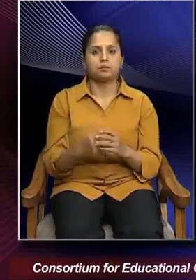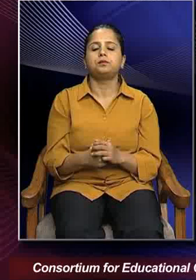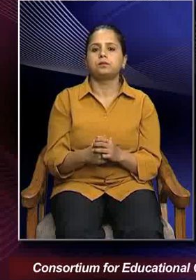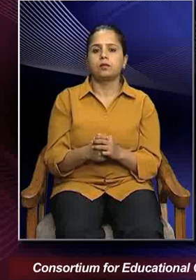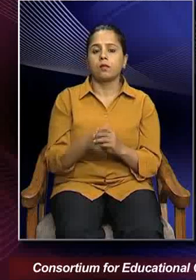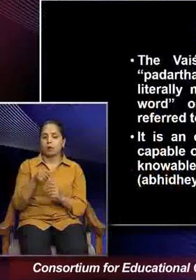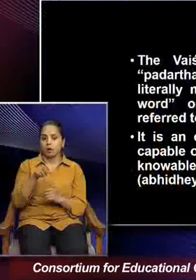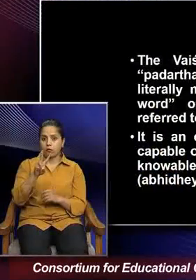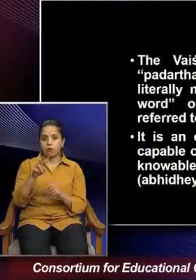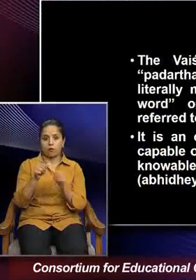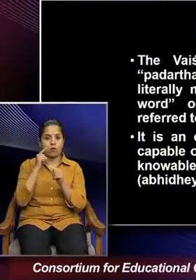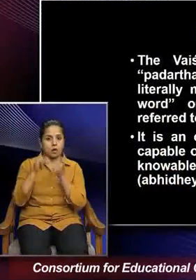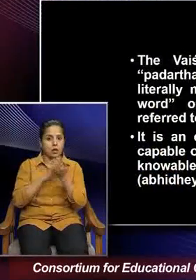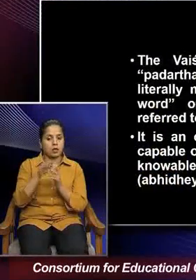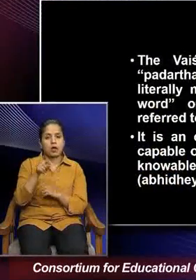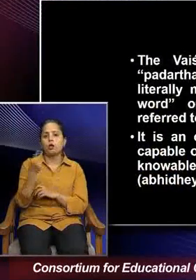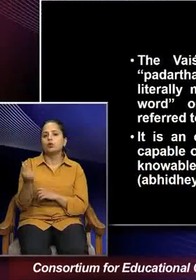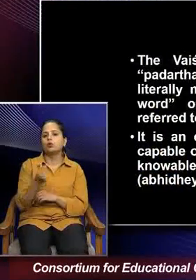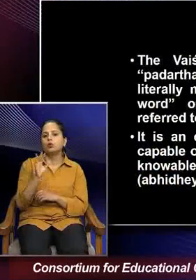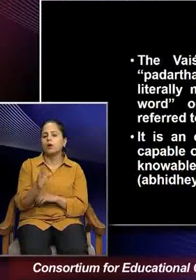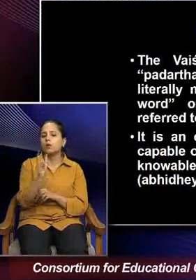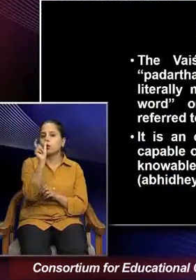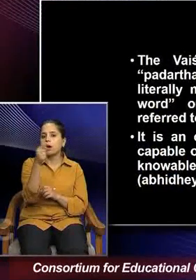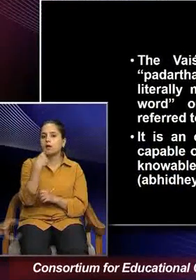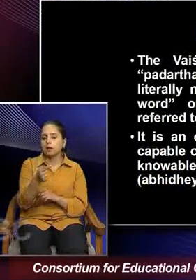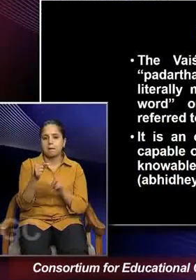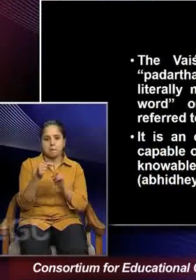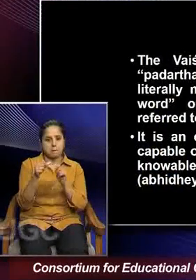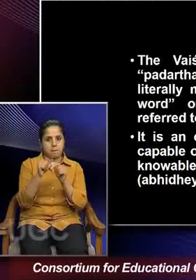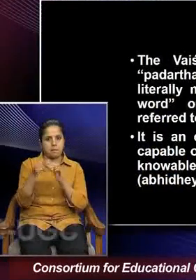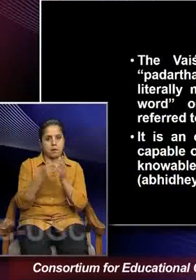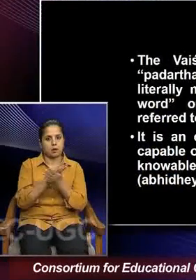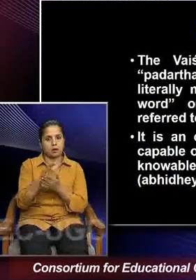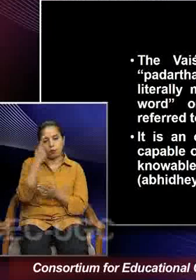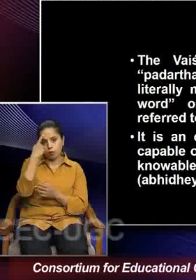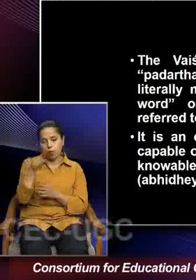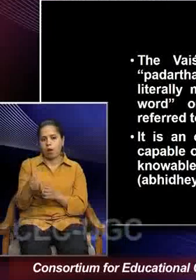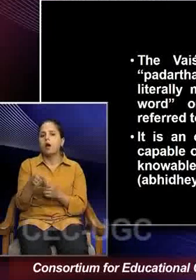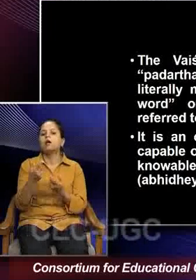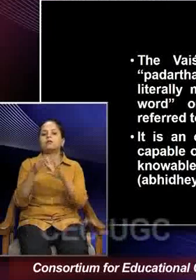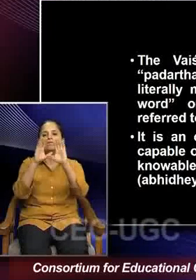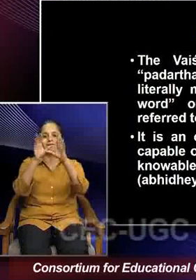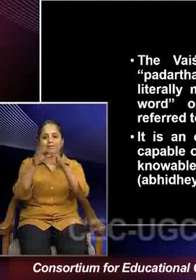So Vaiśeṣikas, they used the term padarth for categories.